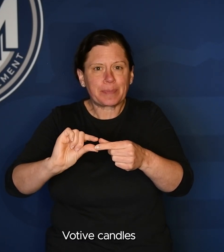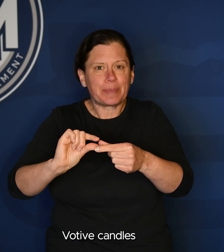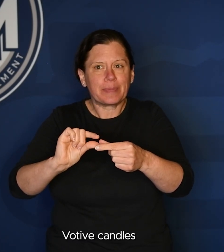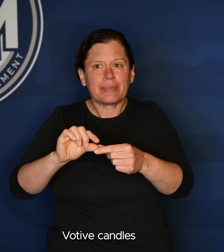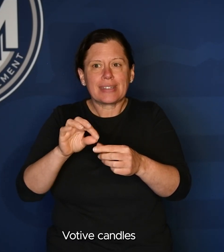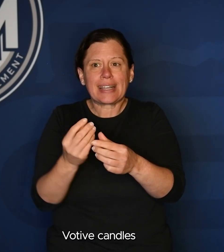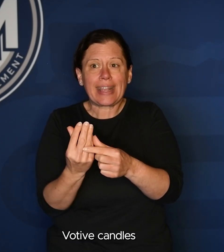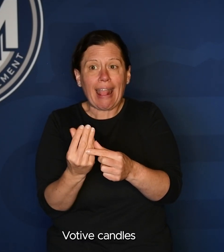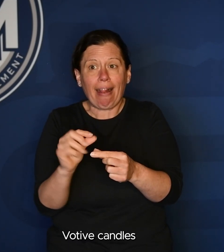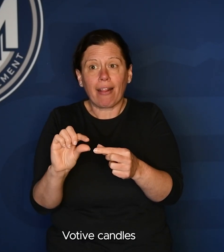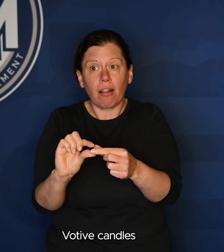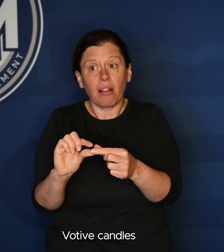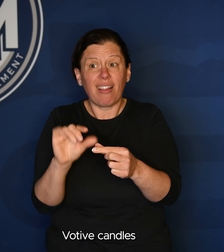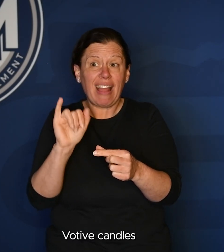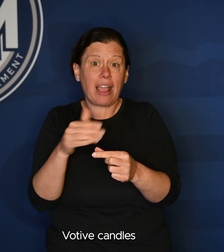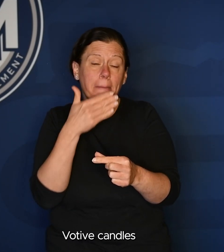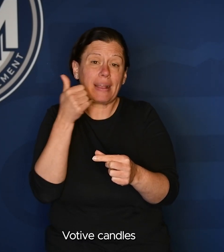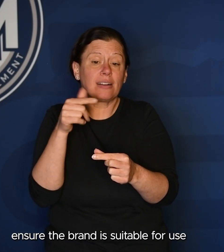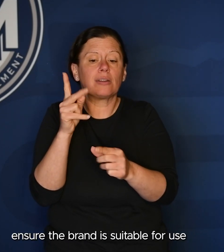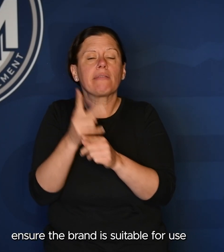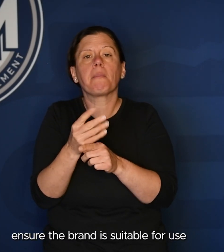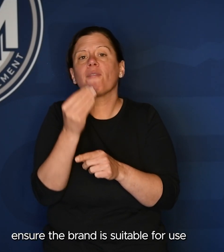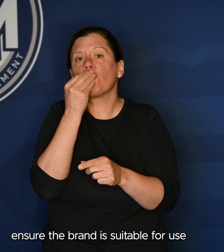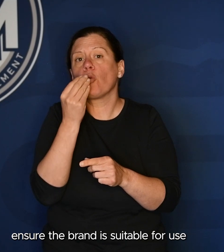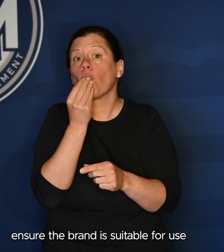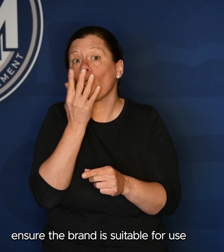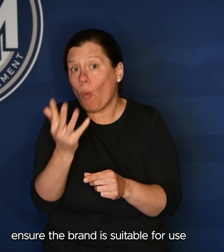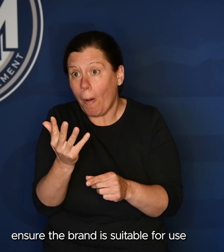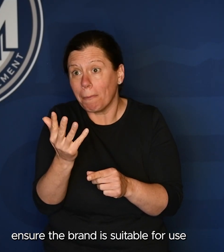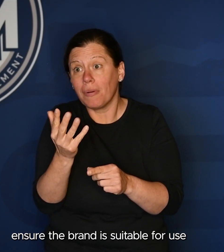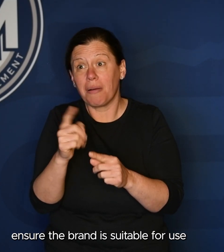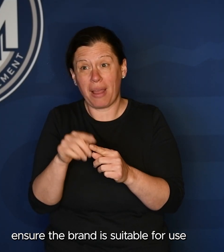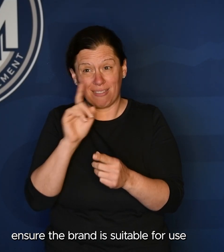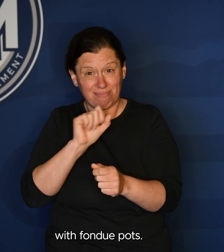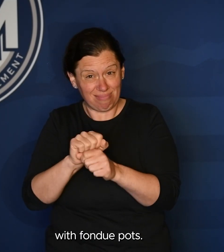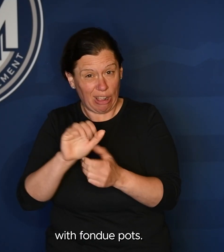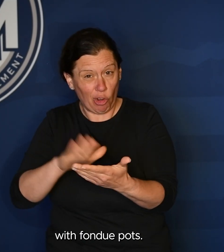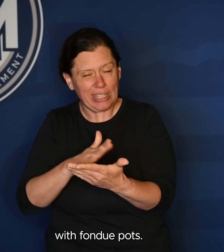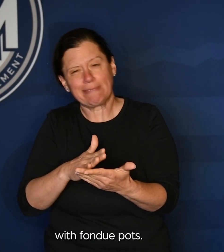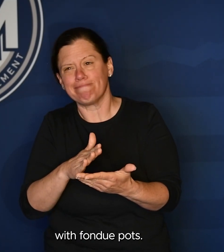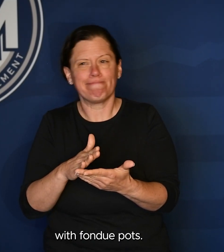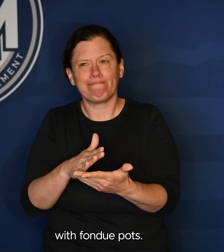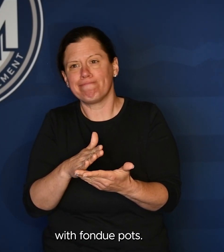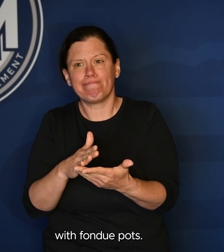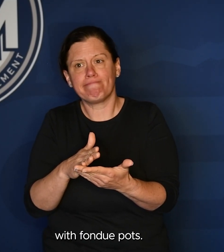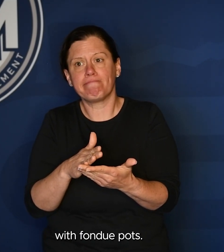Votive candles. Ensure the brand is suitable for use with fondue pots.